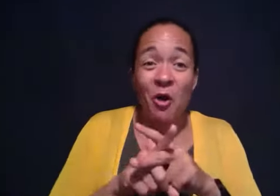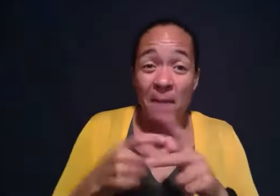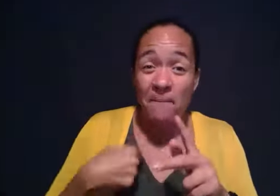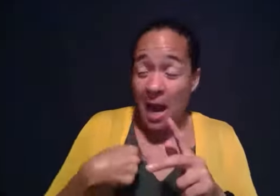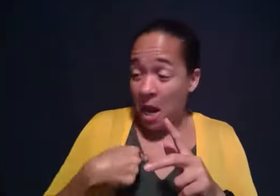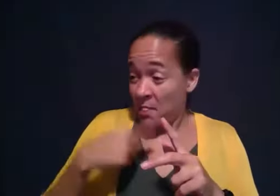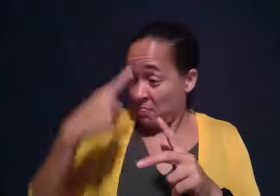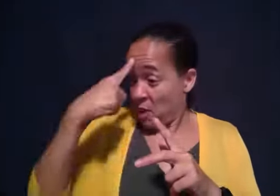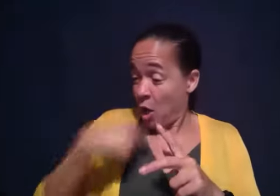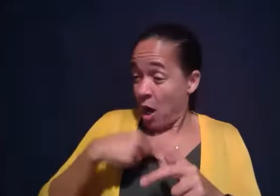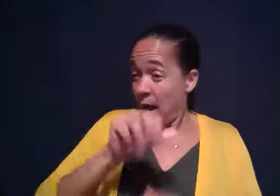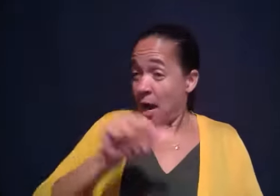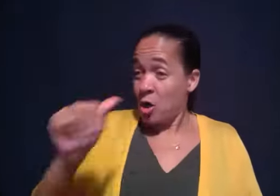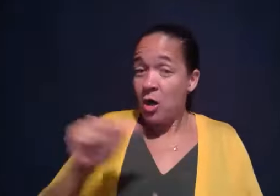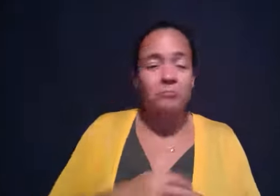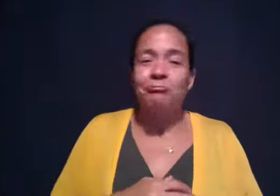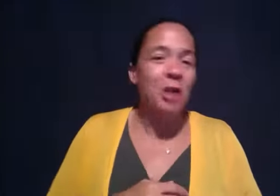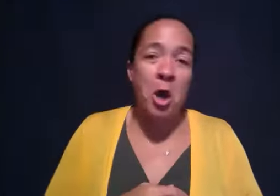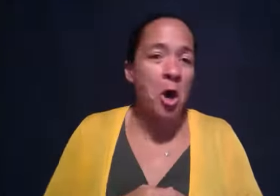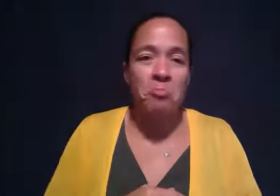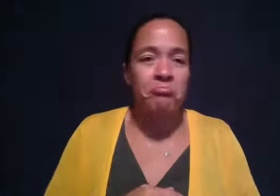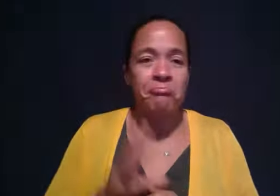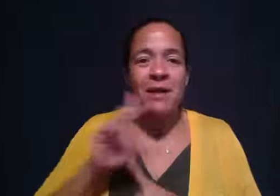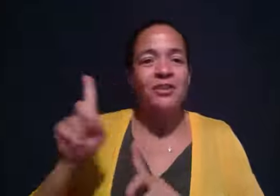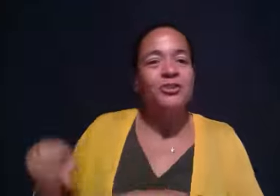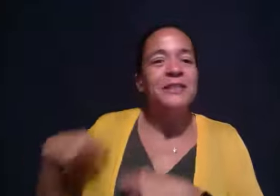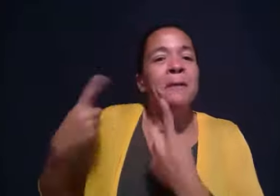had a lot of bad luck. It seems that whenever